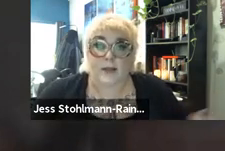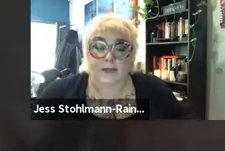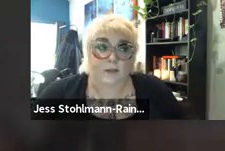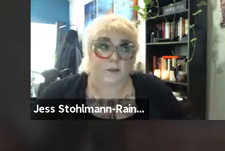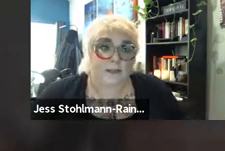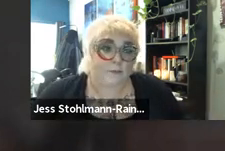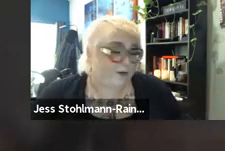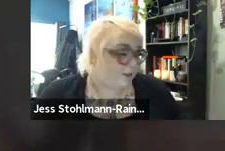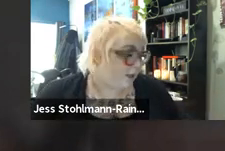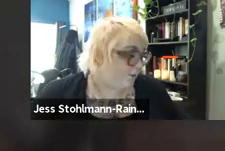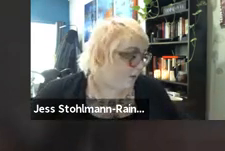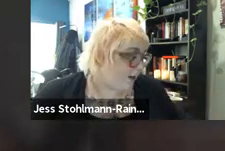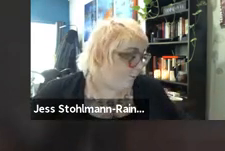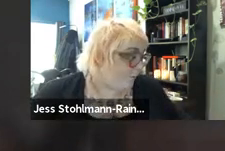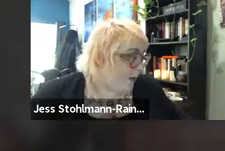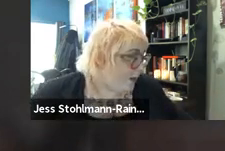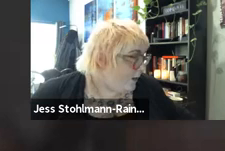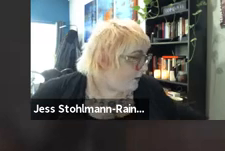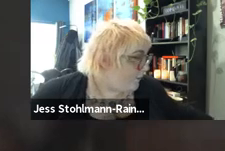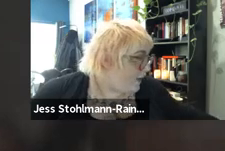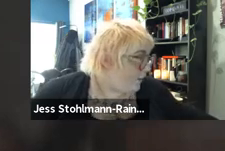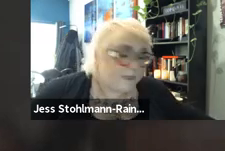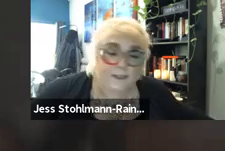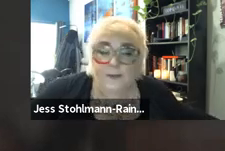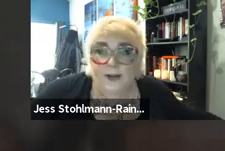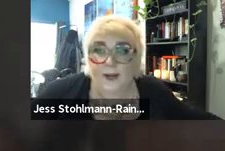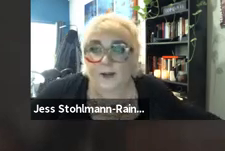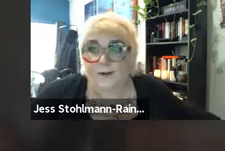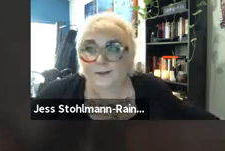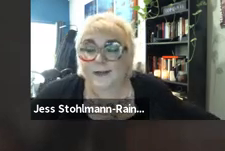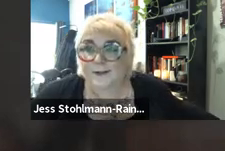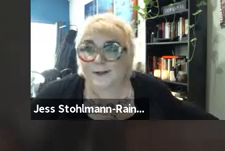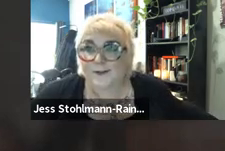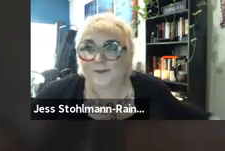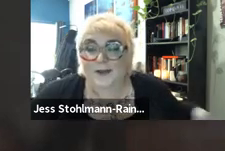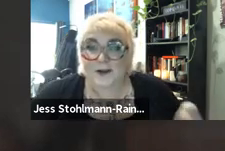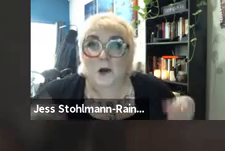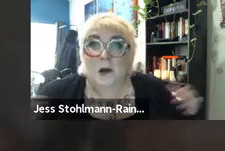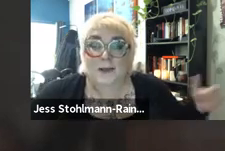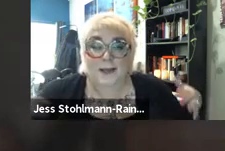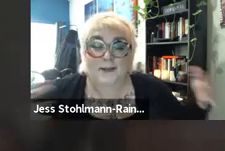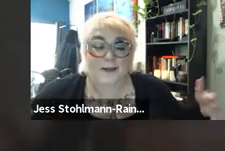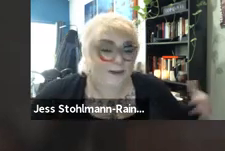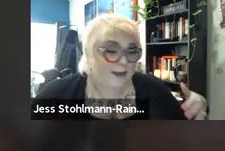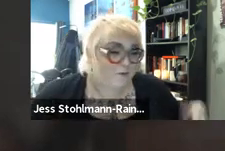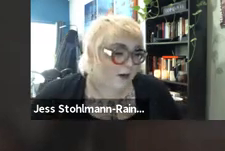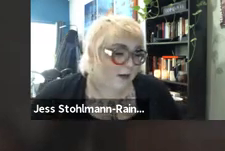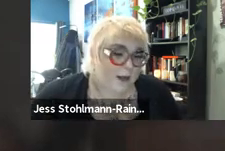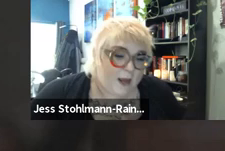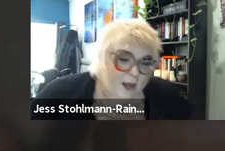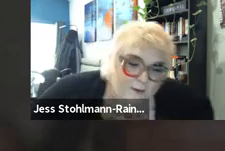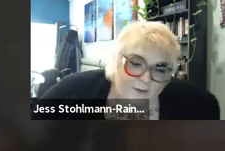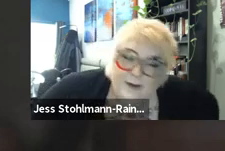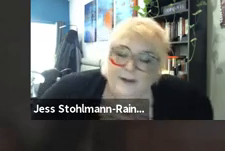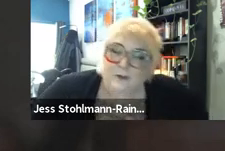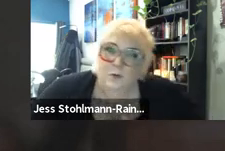the national suicide prevention lifeline now to be a participating center in the lifeline currently in the lifeline network